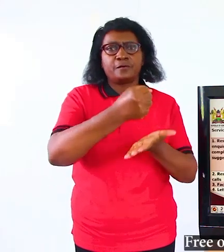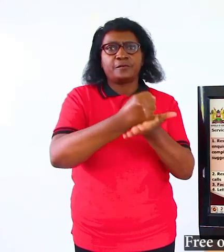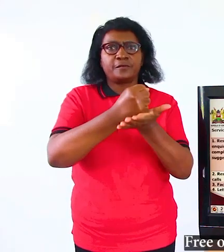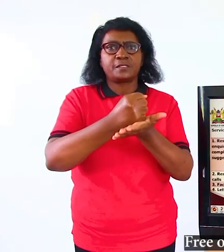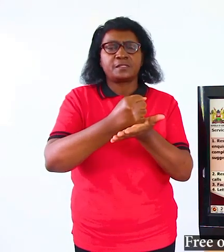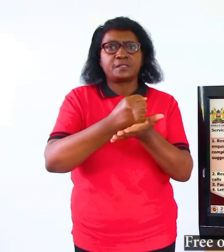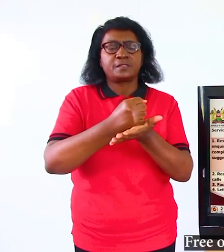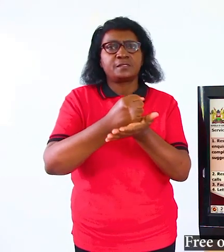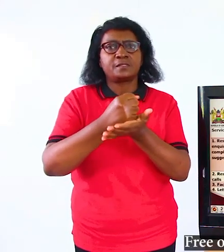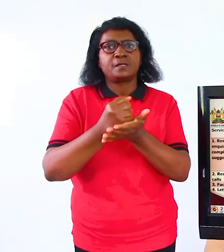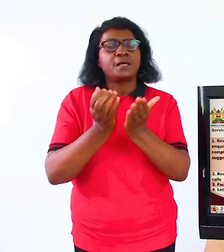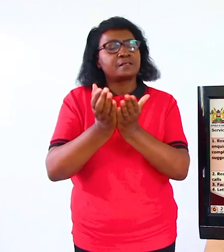Free of charge.